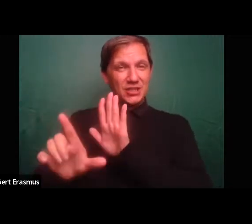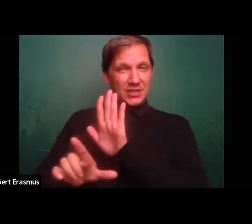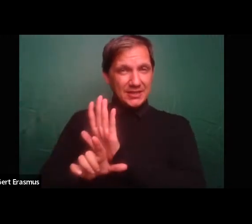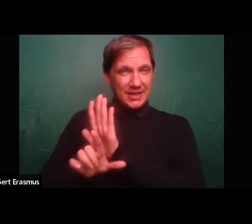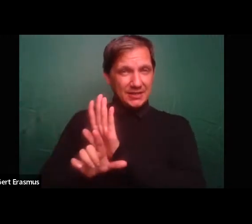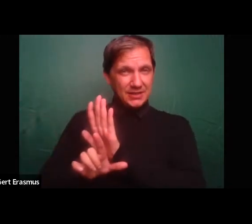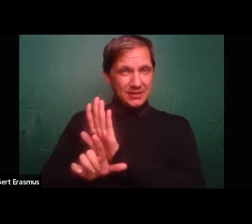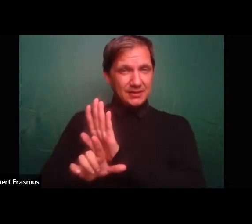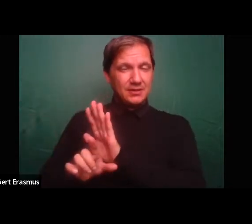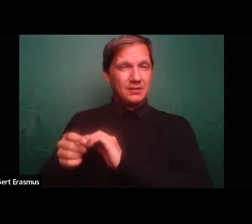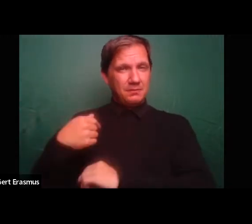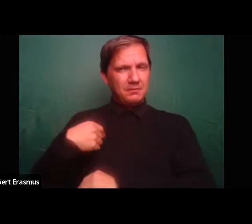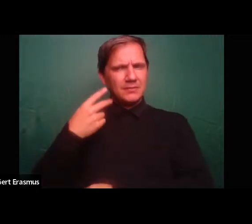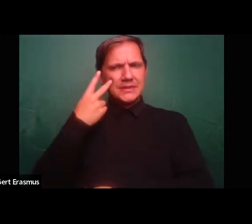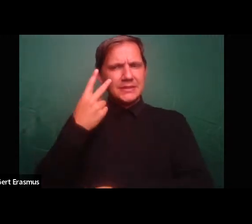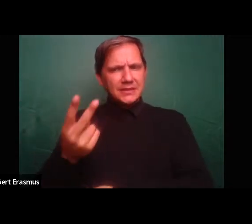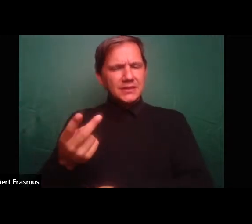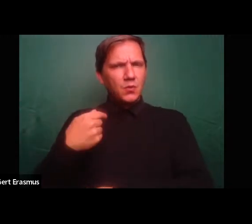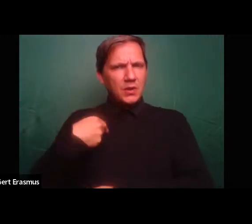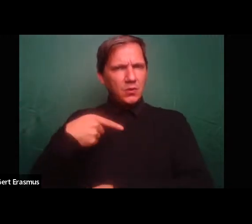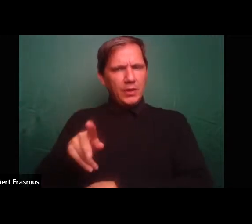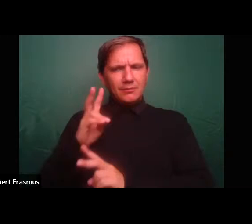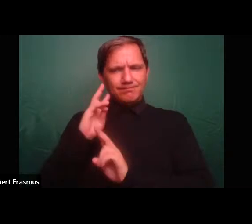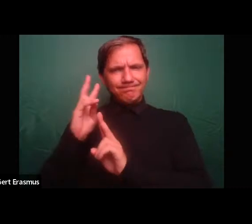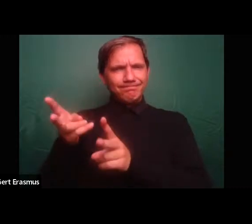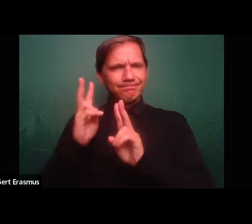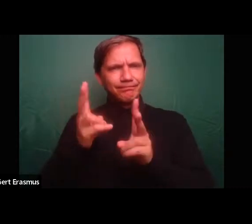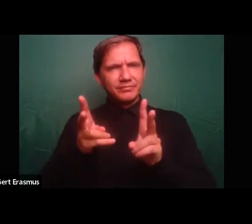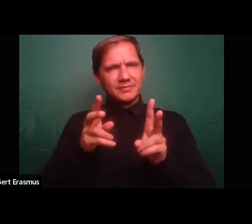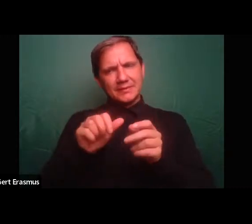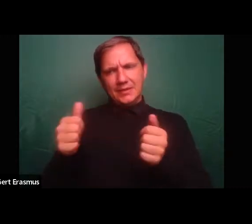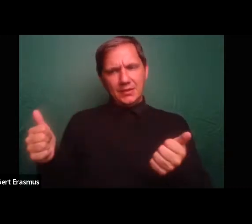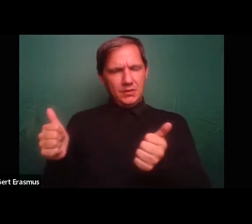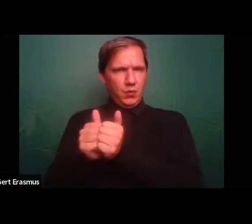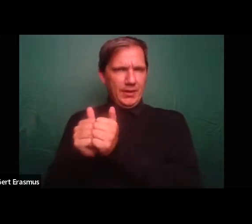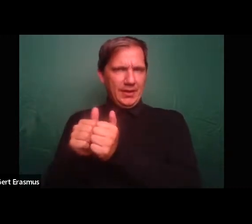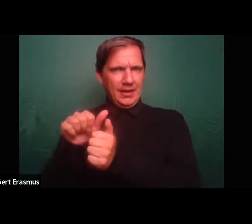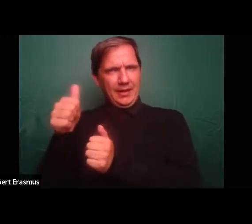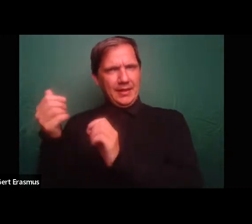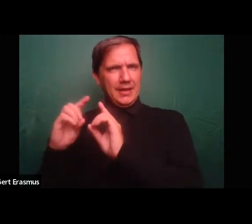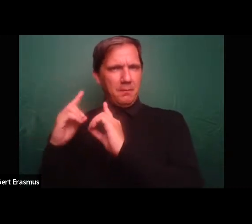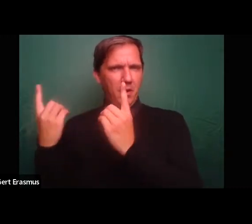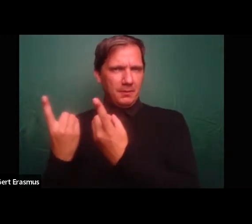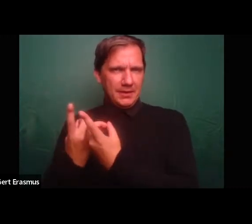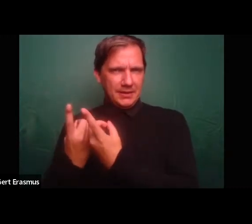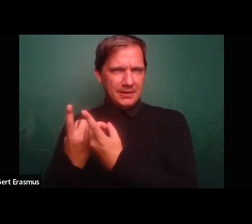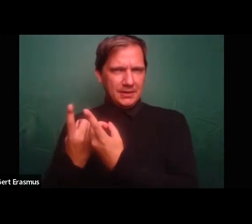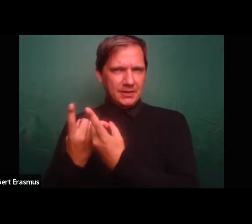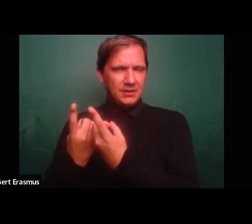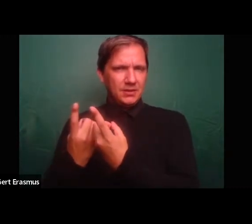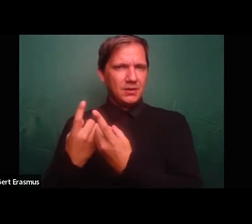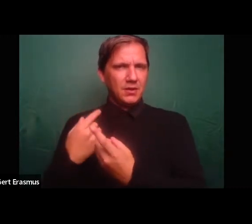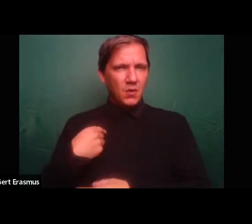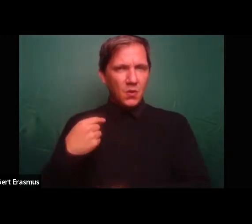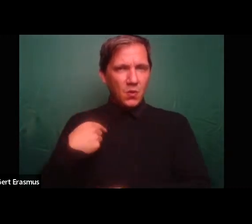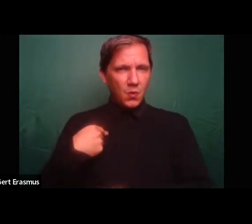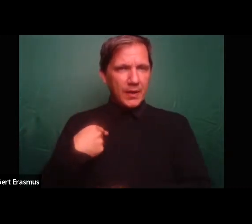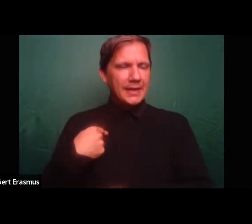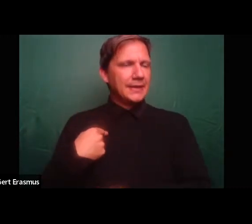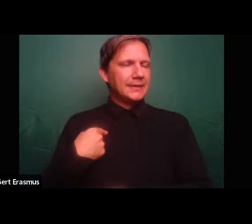when we do oversight to other departments, that we do not hold